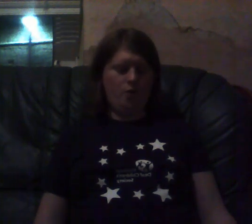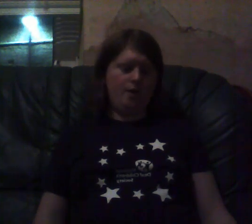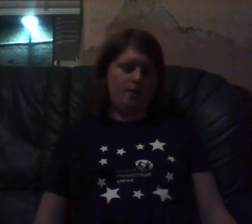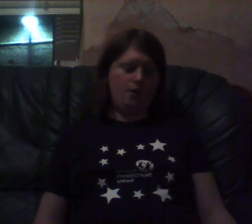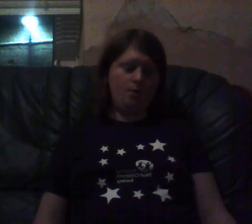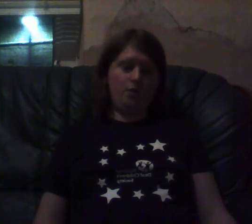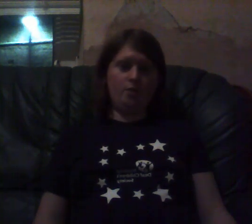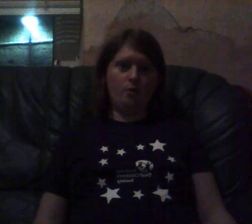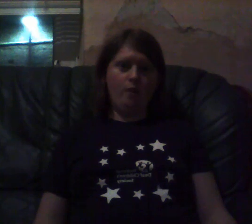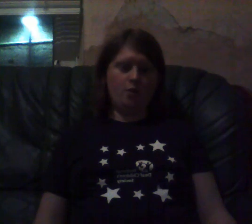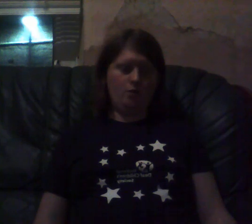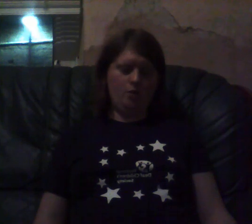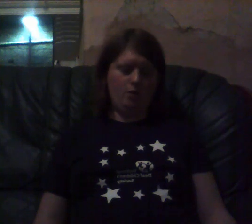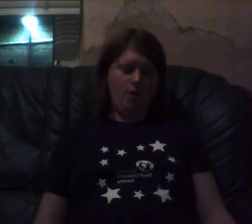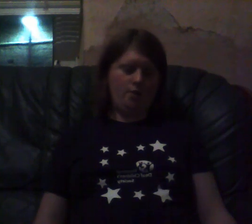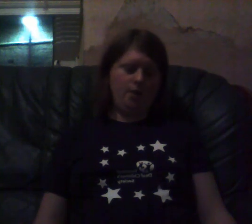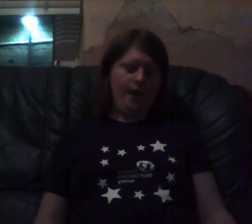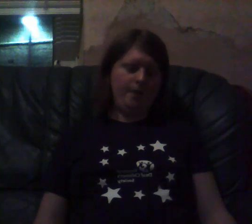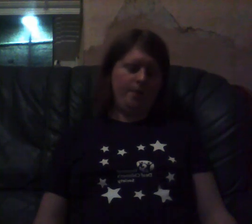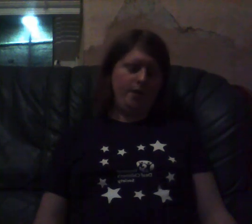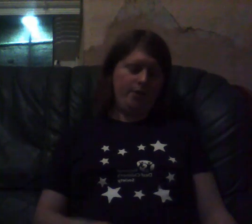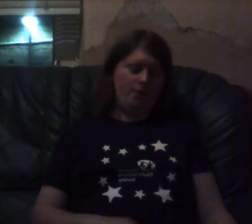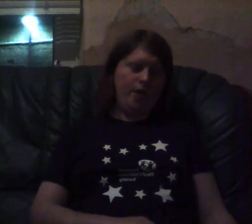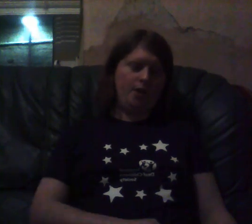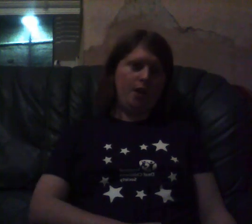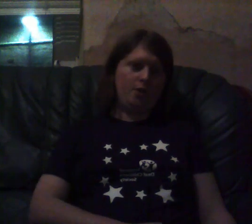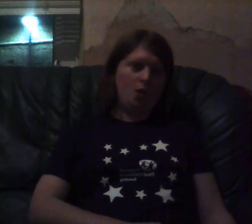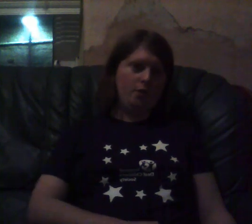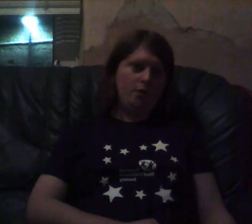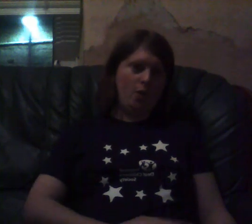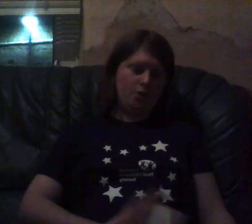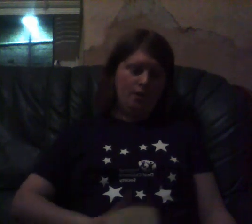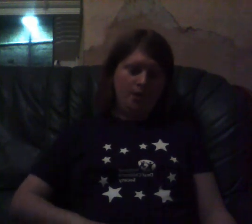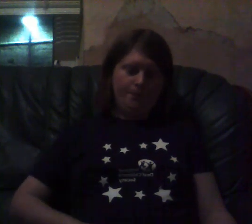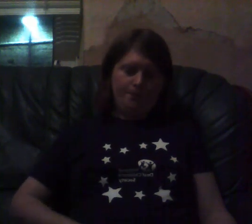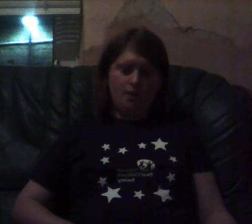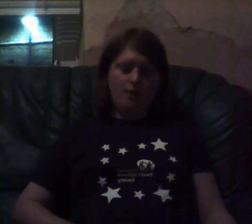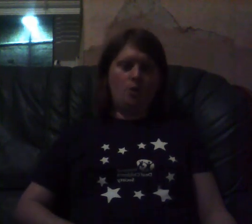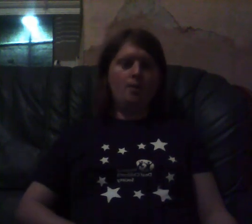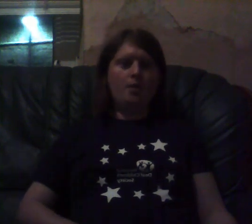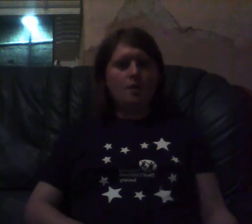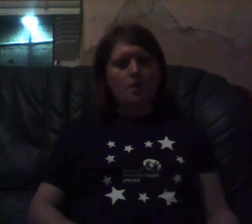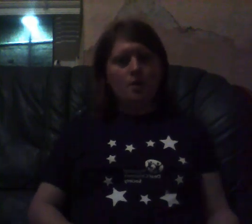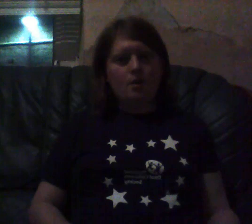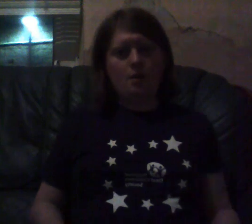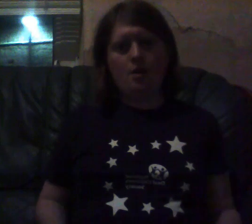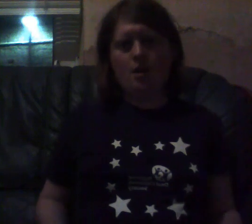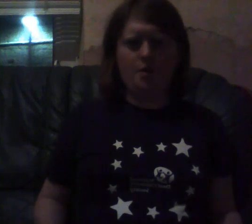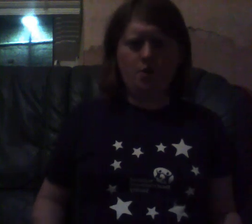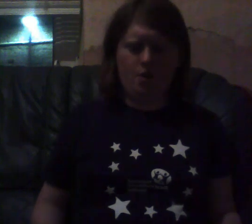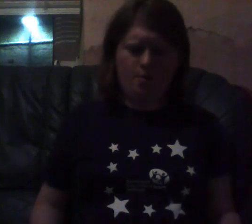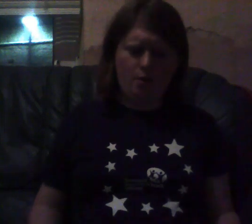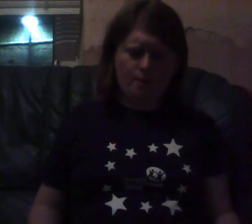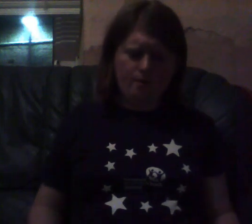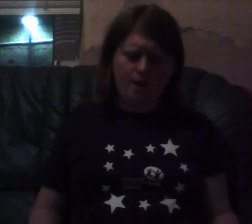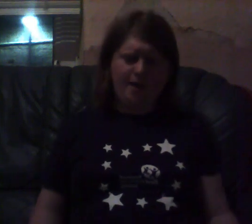this time was a little more rational and coherent than he had been, having finally had the coffee forced down him. "Nothing so simple. Nothing